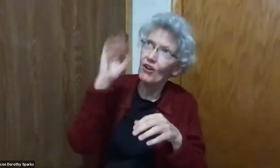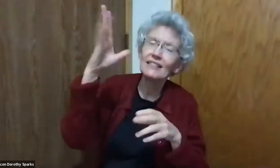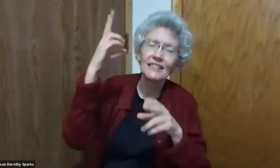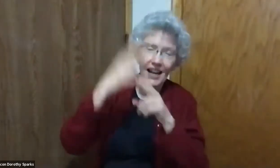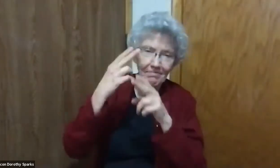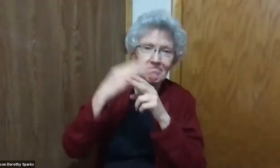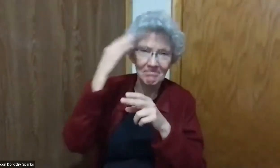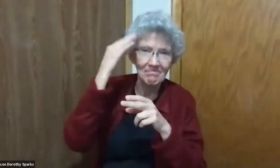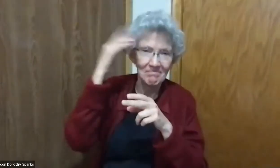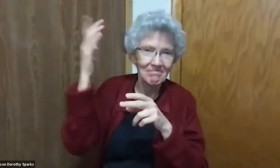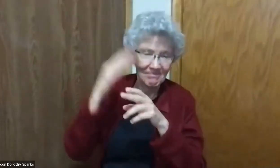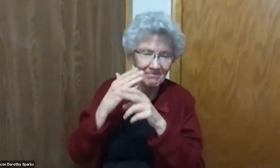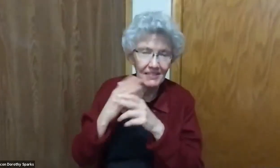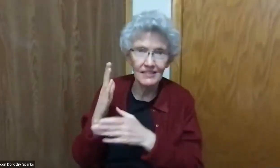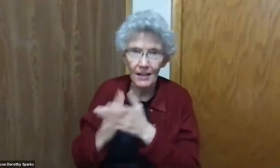Those who call upon your name,